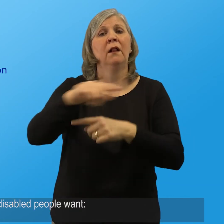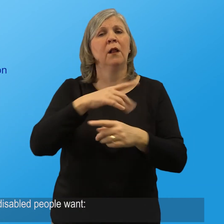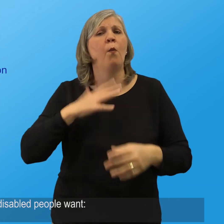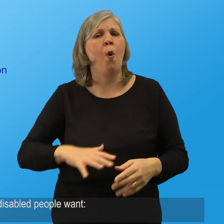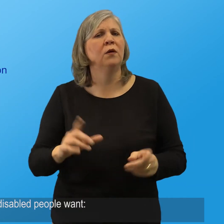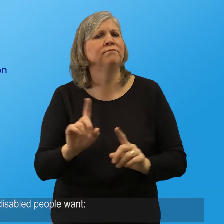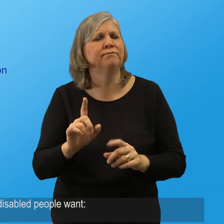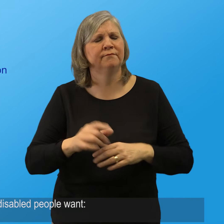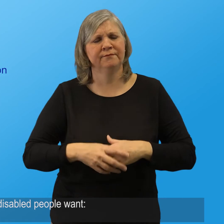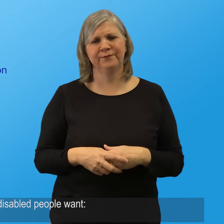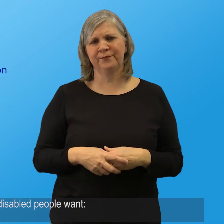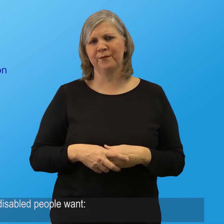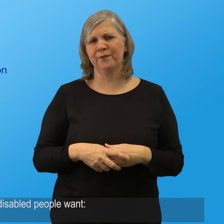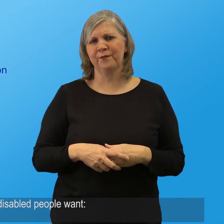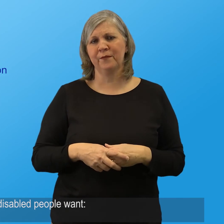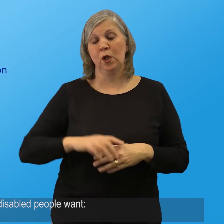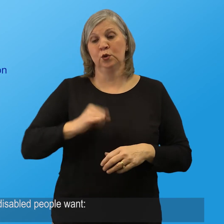What disabled people want.